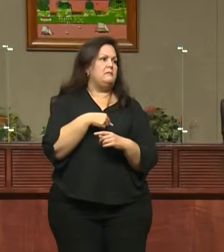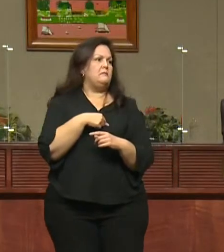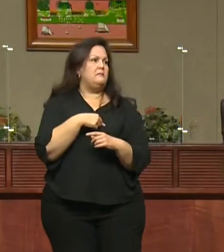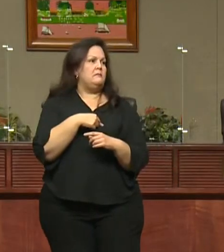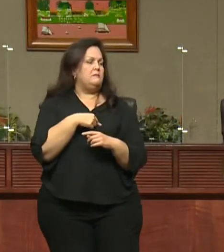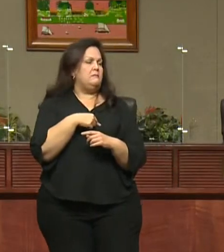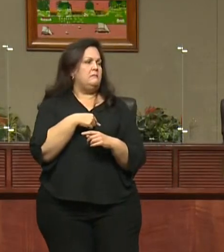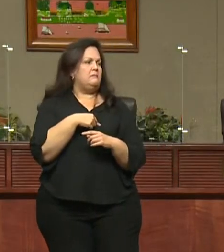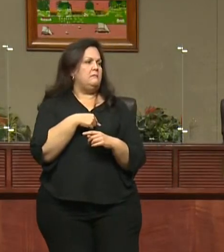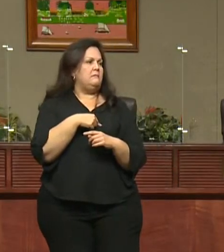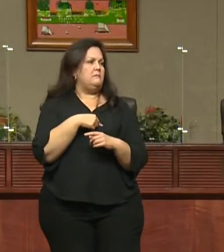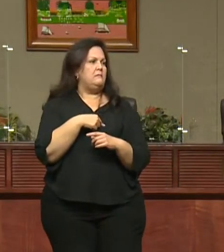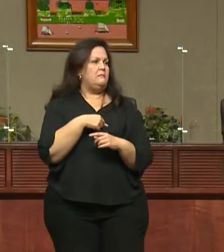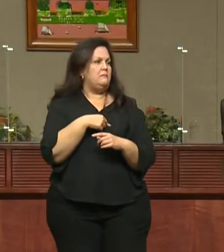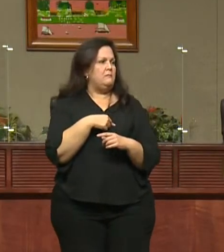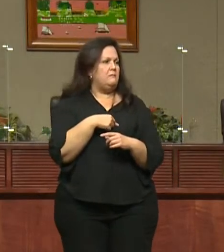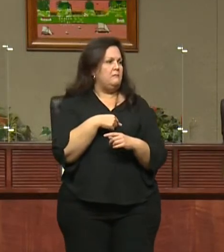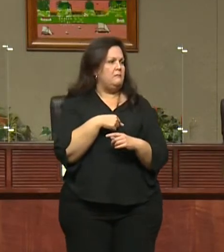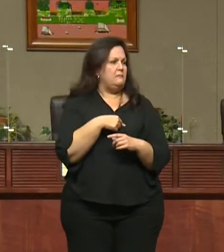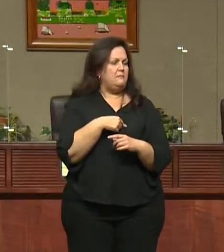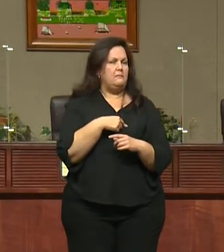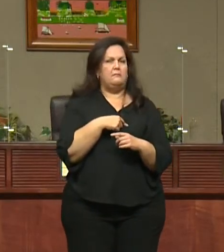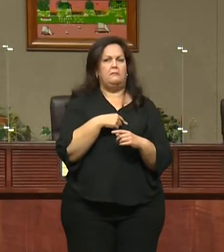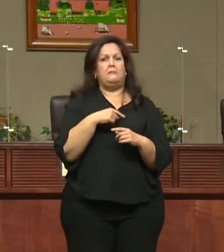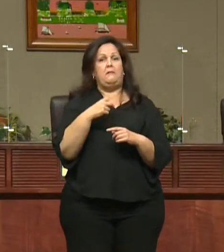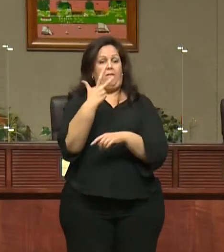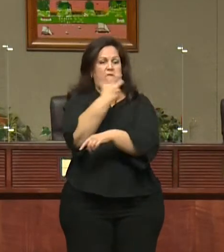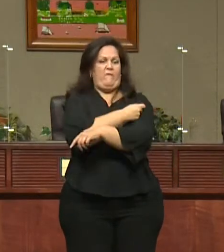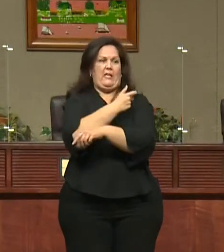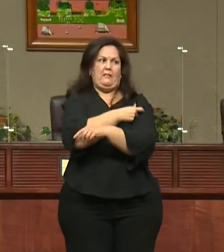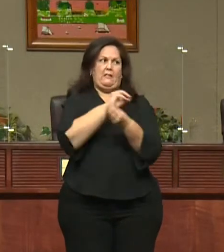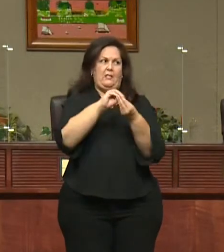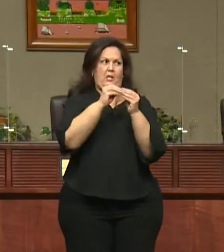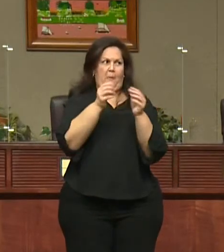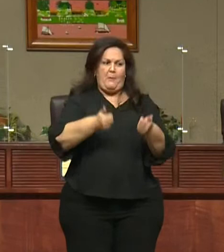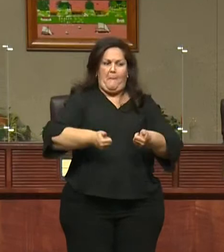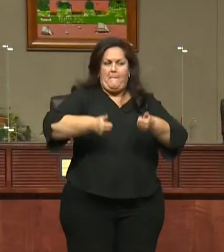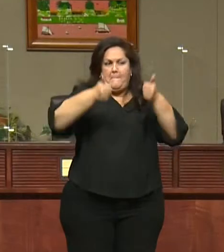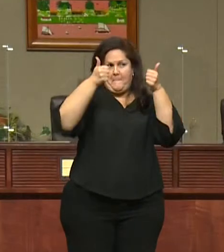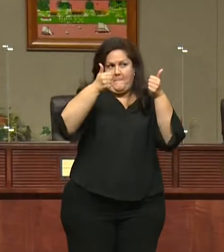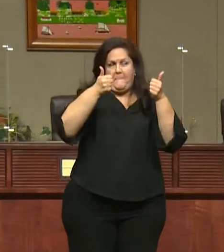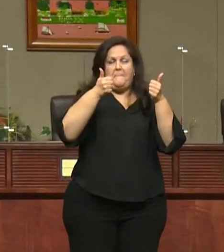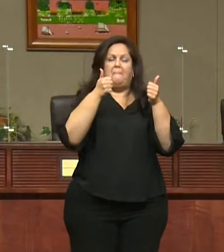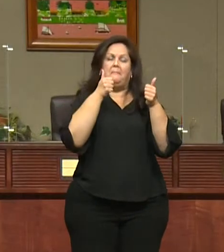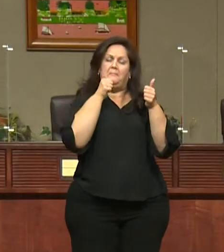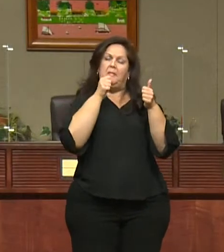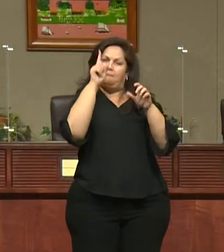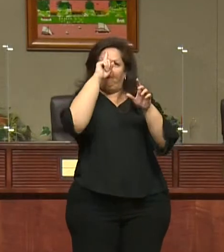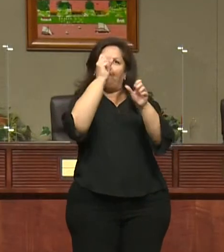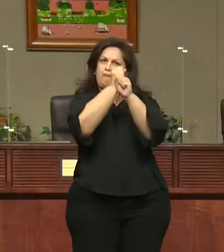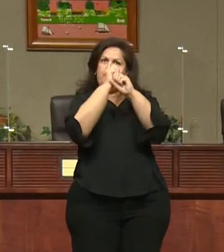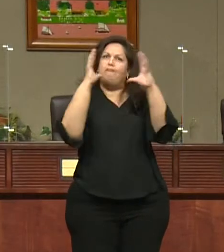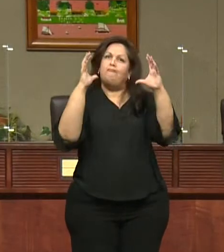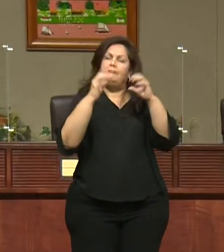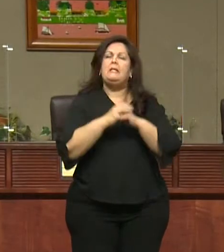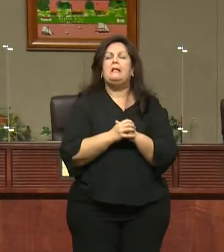higher in terms of the rate of those who've been vaccinated within our community at that point. So I believe